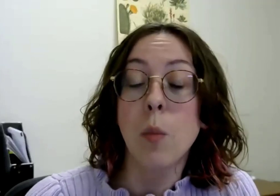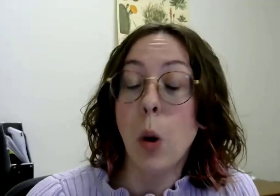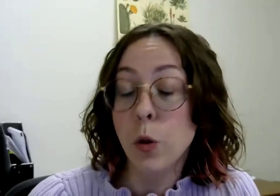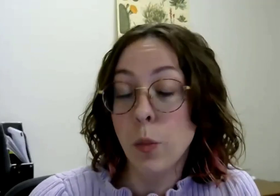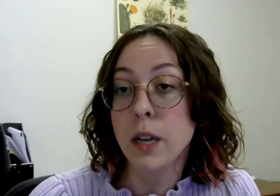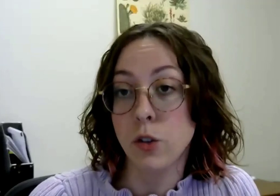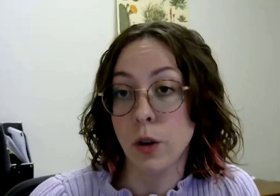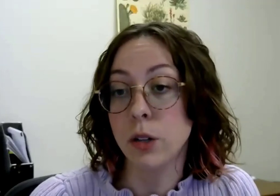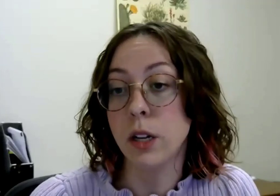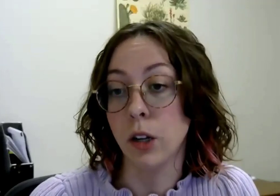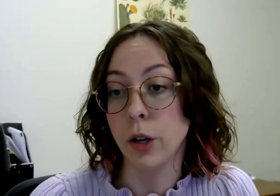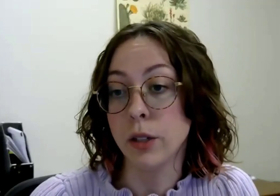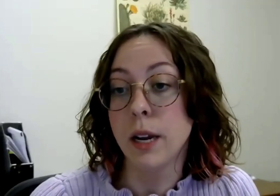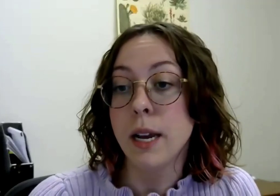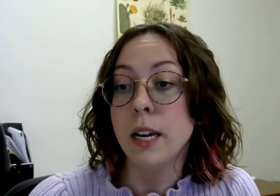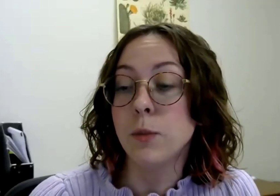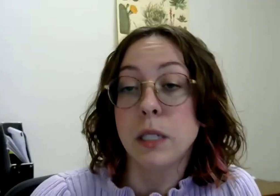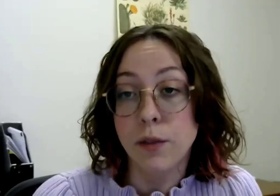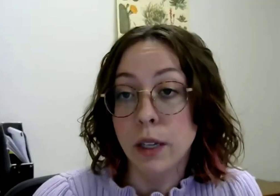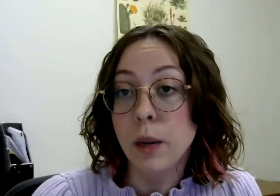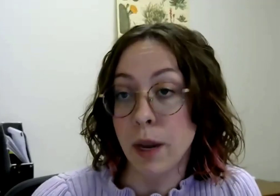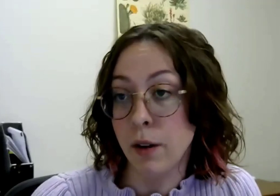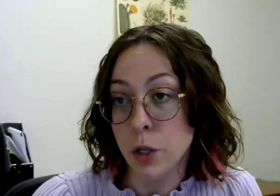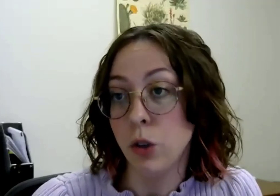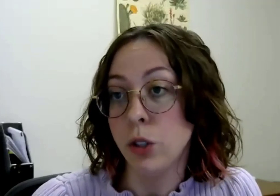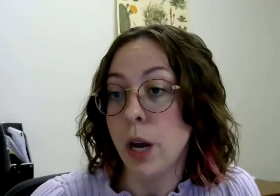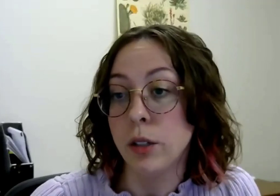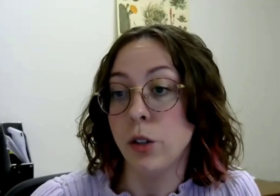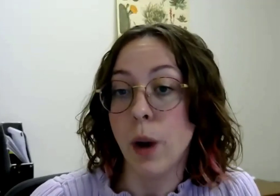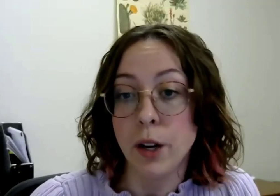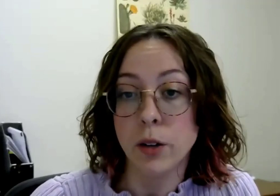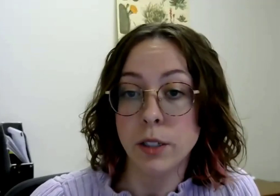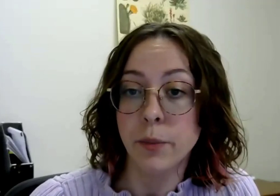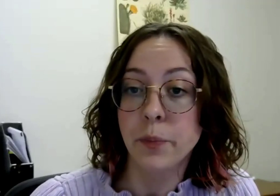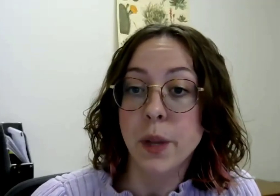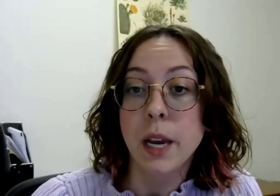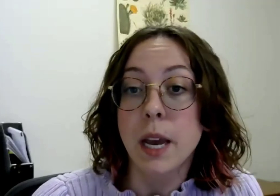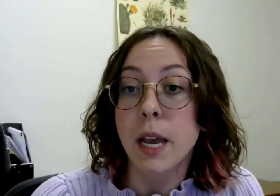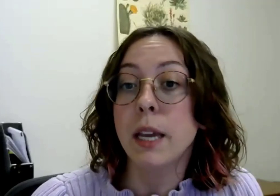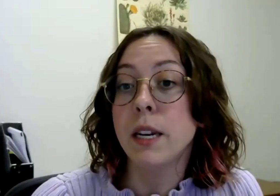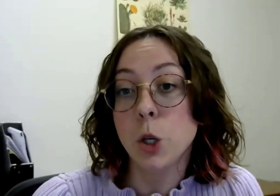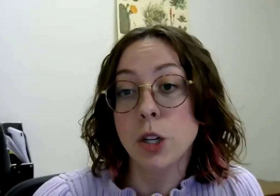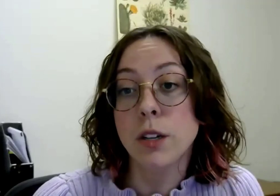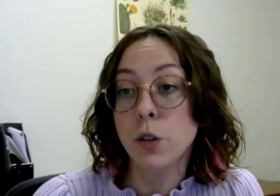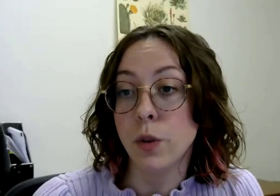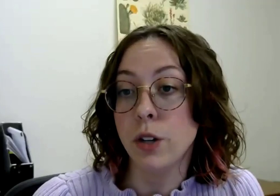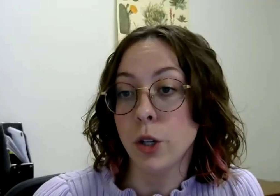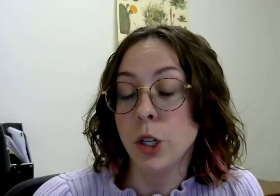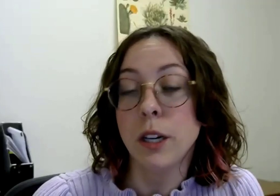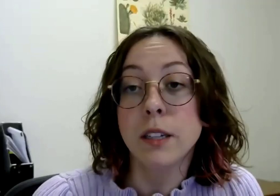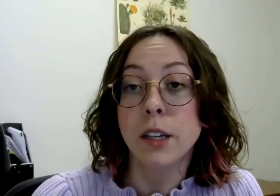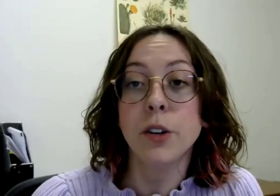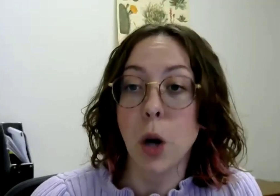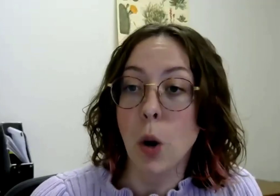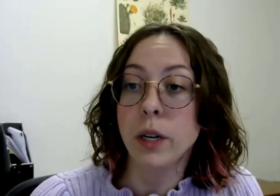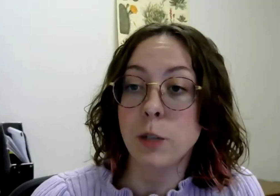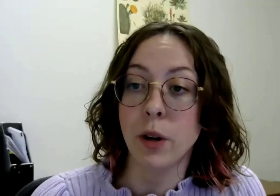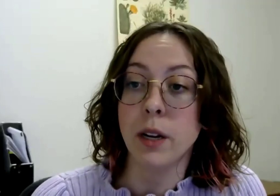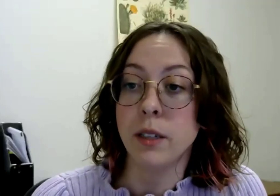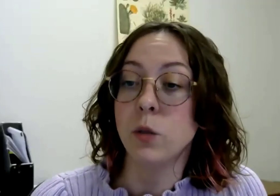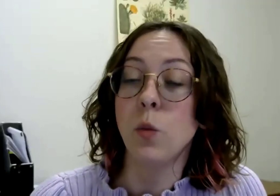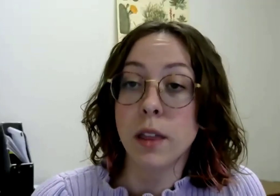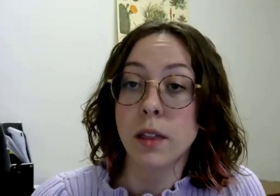tools, both by instructors and learners, is specifically beneficial to L2 writers. In addition to this research, consider your